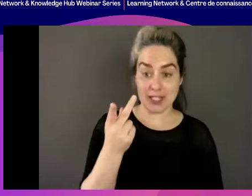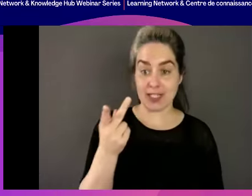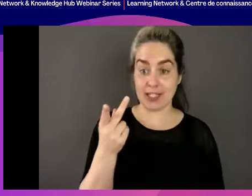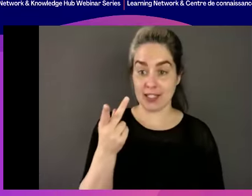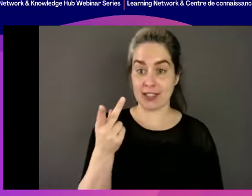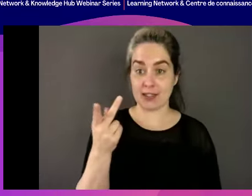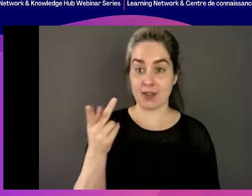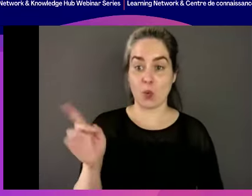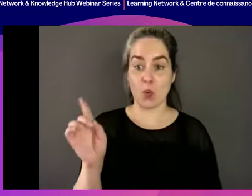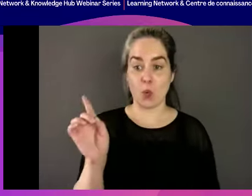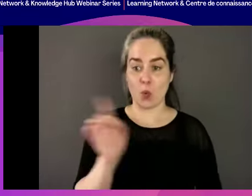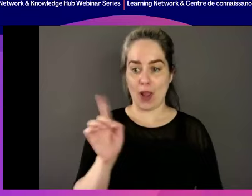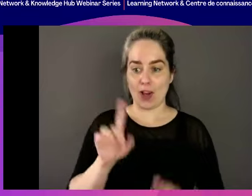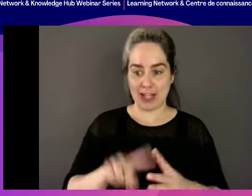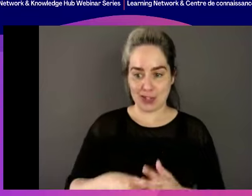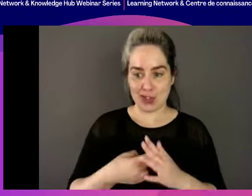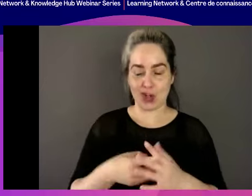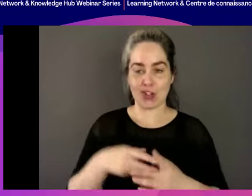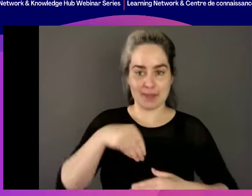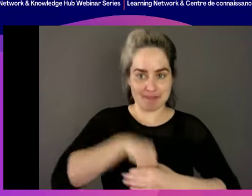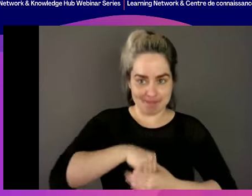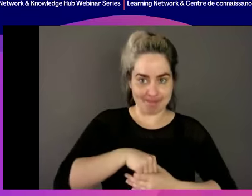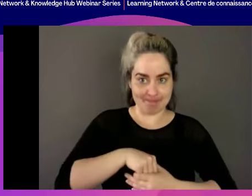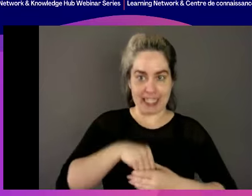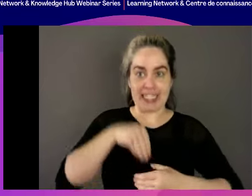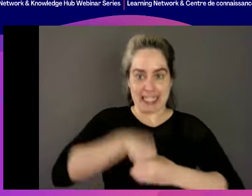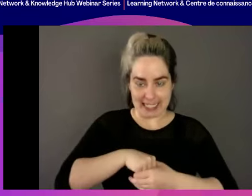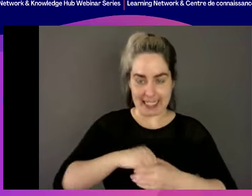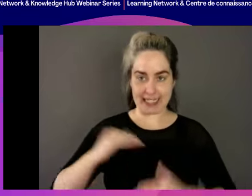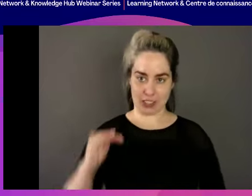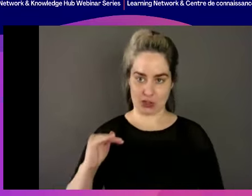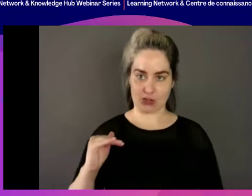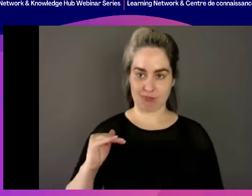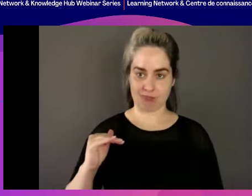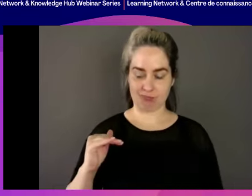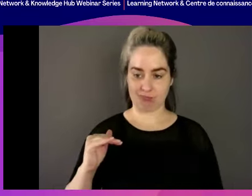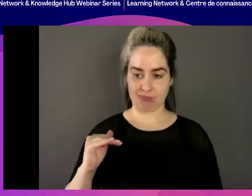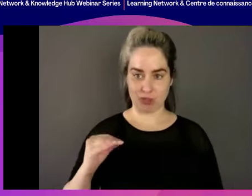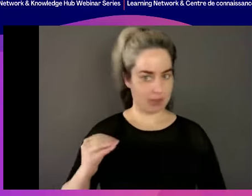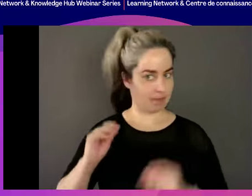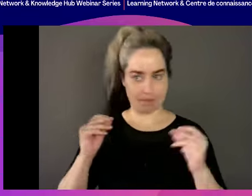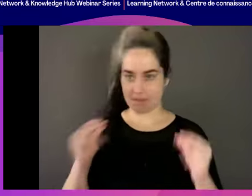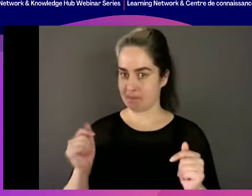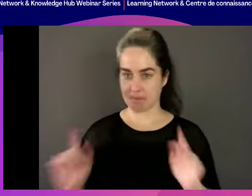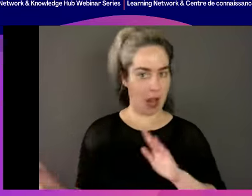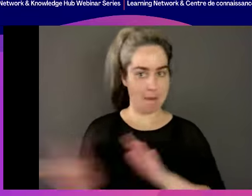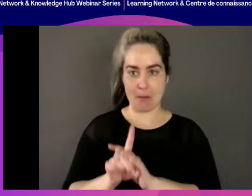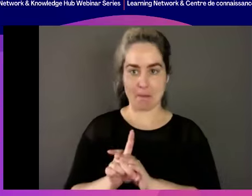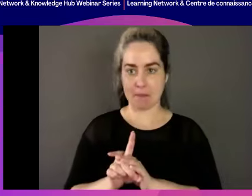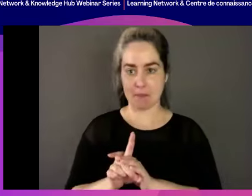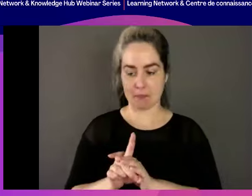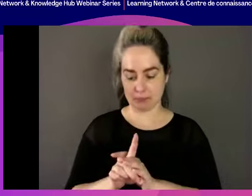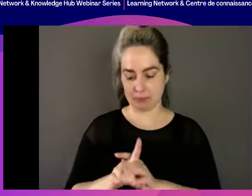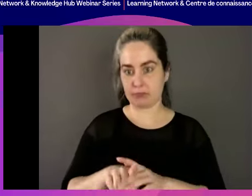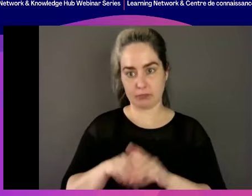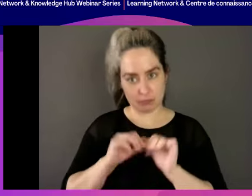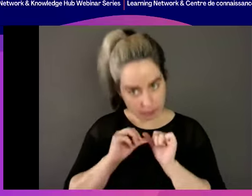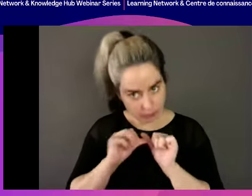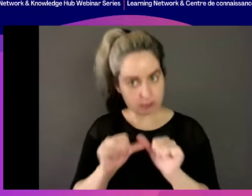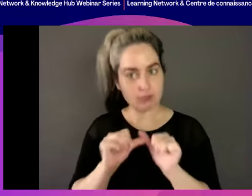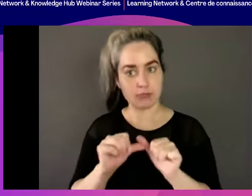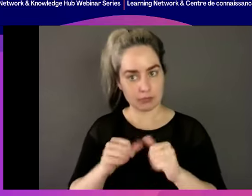adversity start to manifest immediately and within childhood, and that can continue their risk across